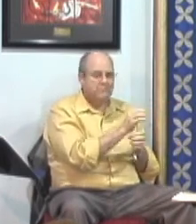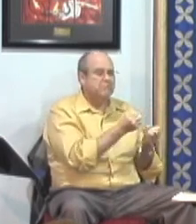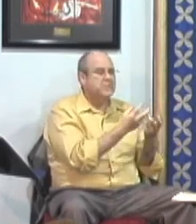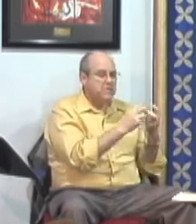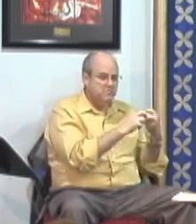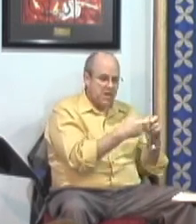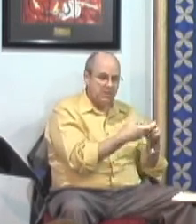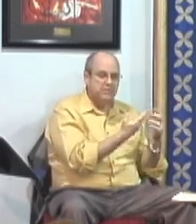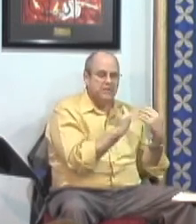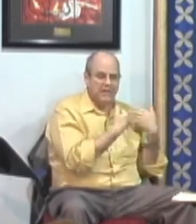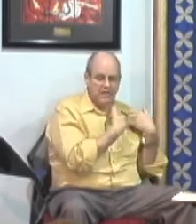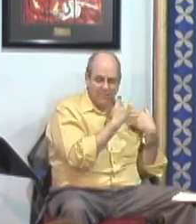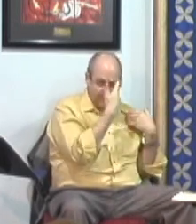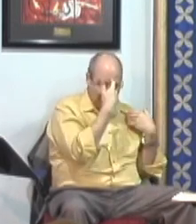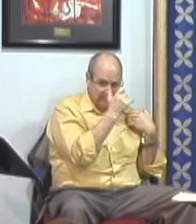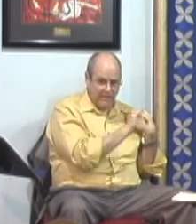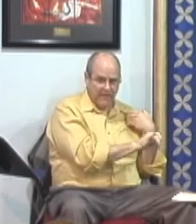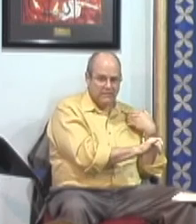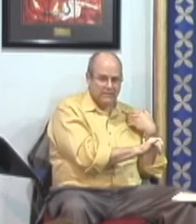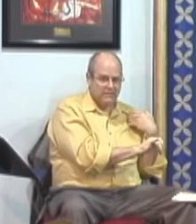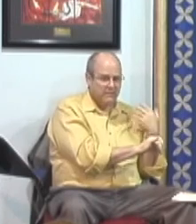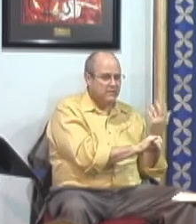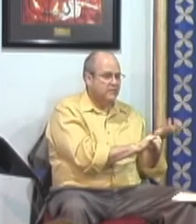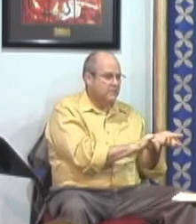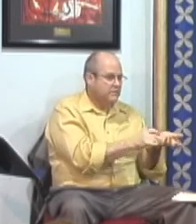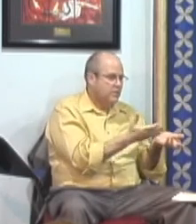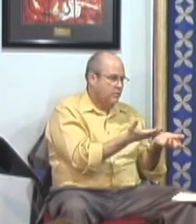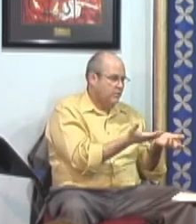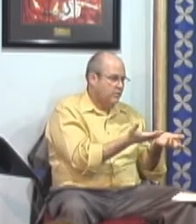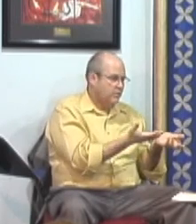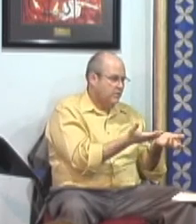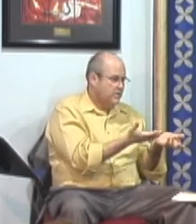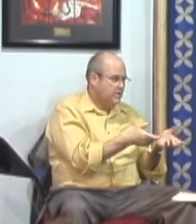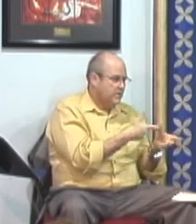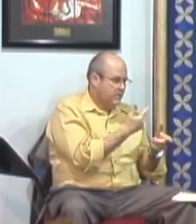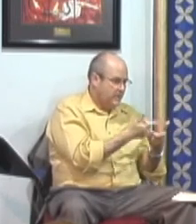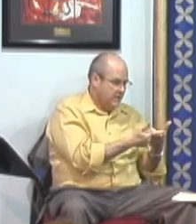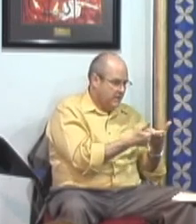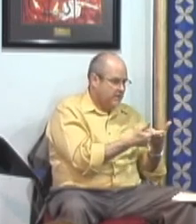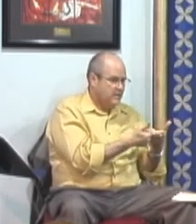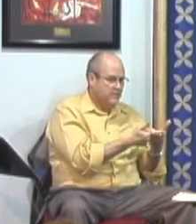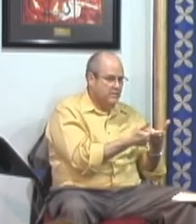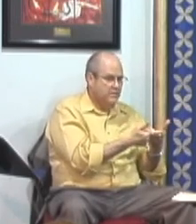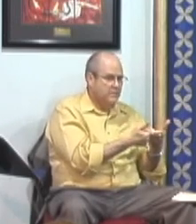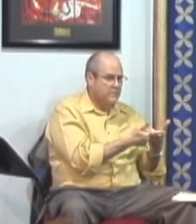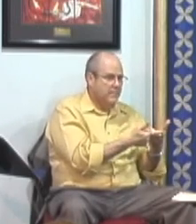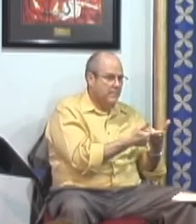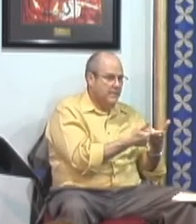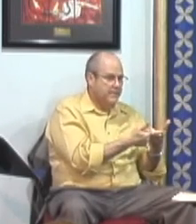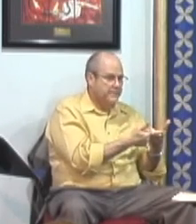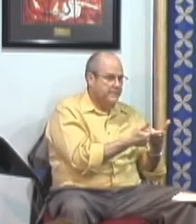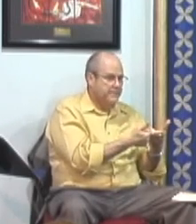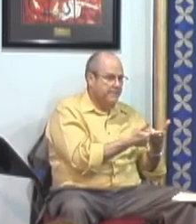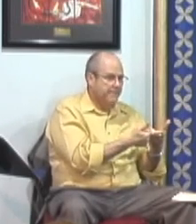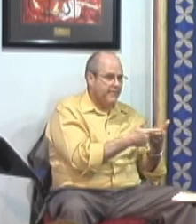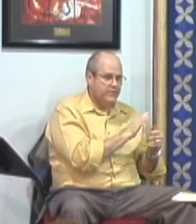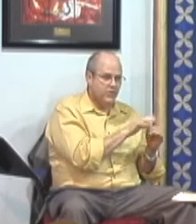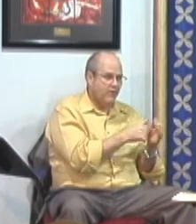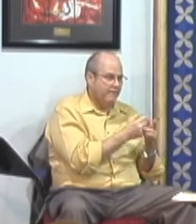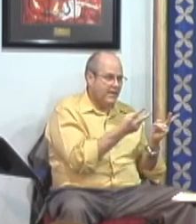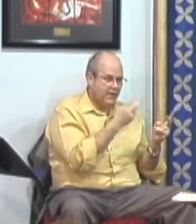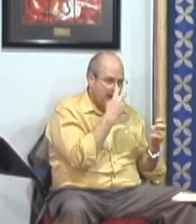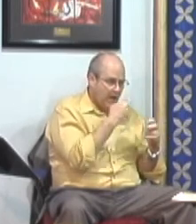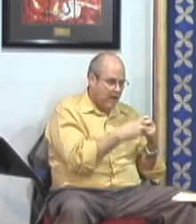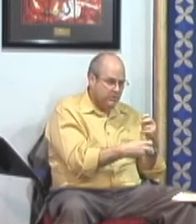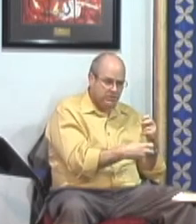have because of those things. And just to end up with this, you know, because it's all kind of harsh,